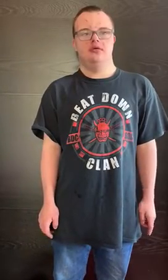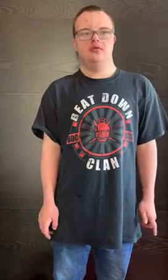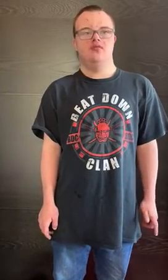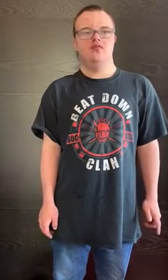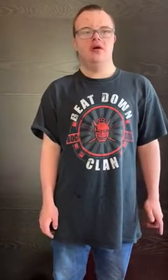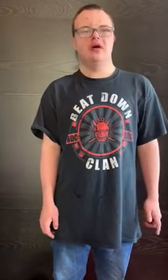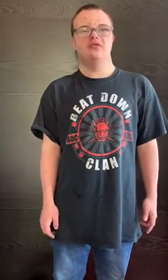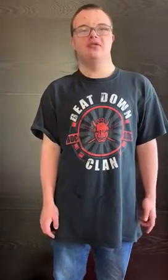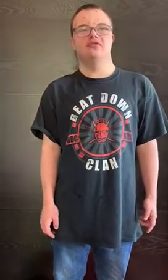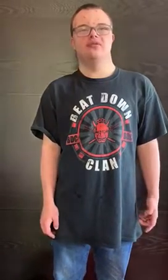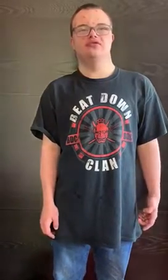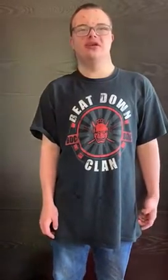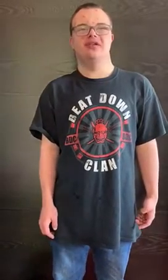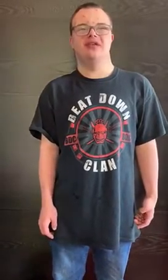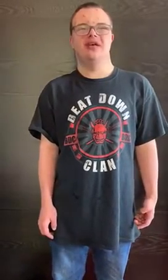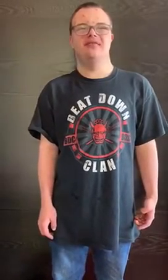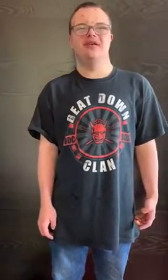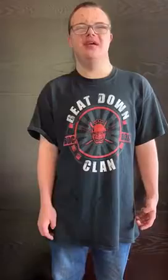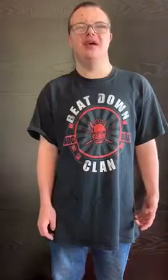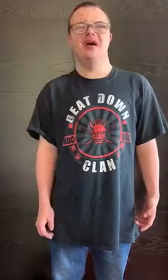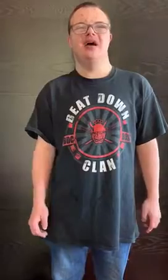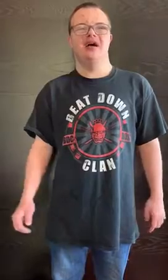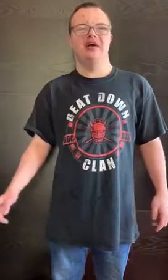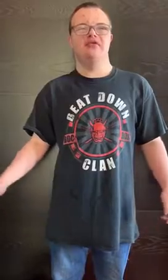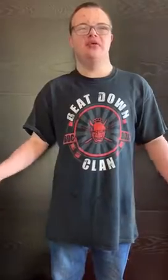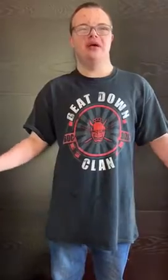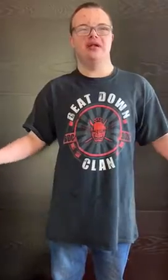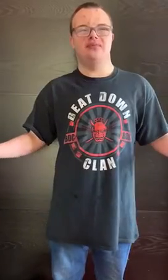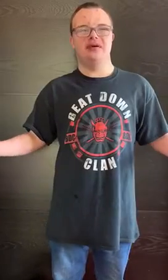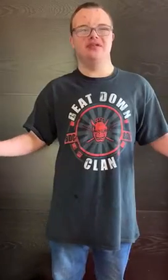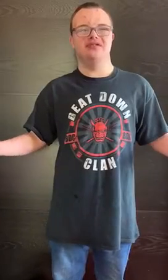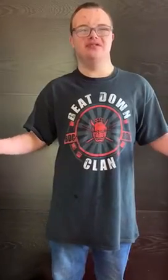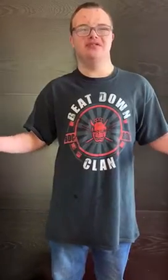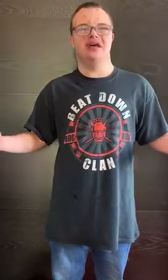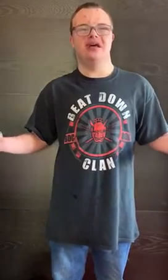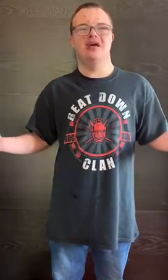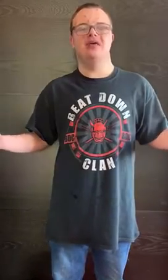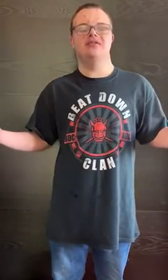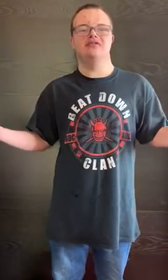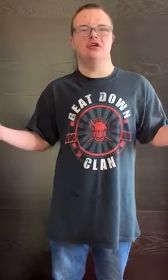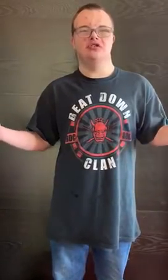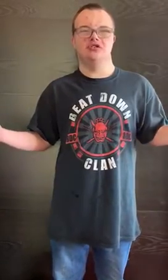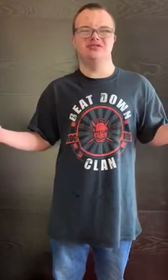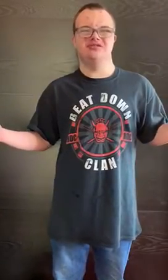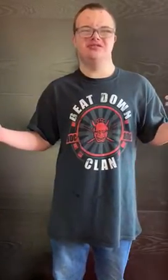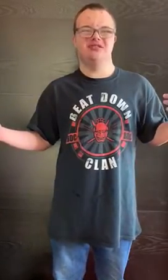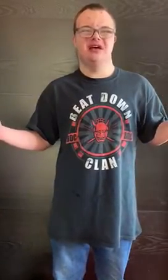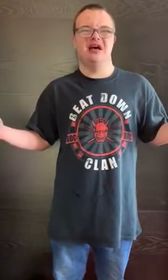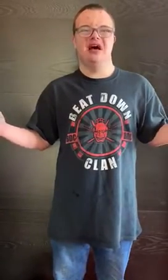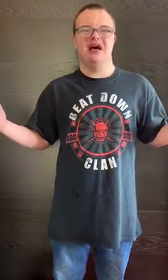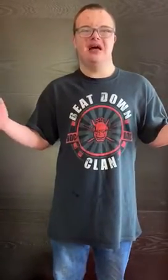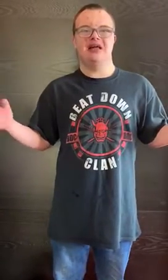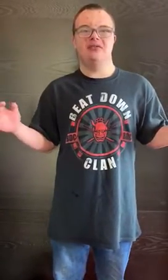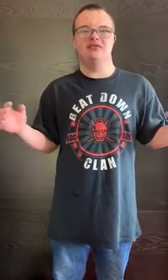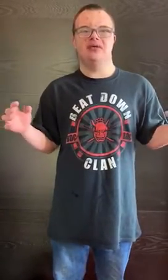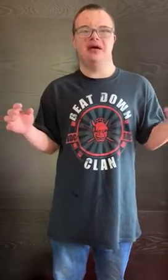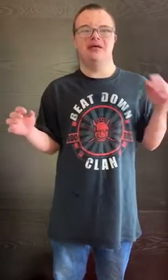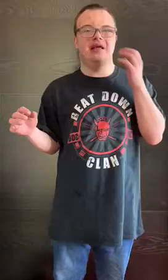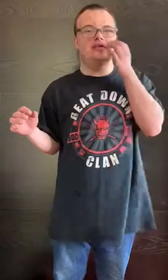Welcome to WGTV and I'm doing Independence Day Resurgence and it was made in